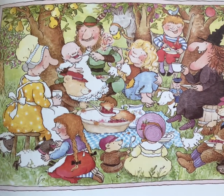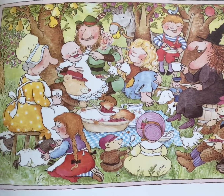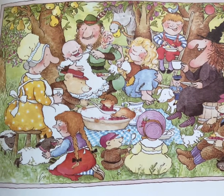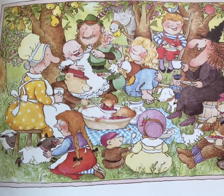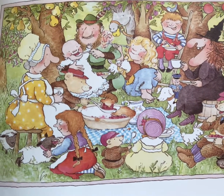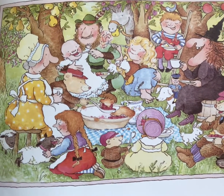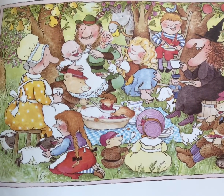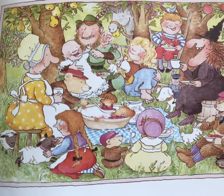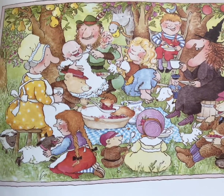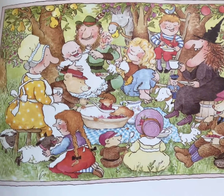Good propies,